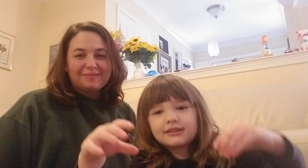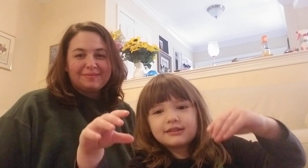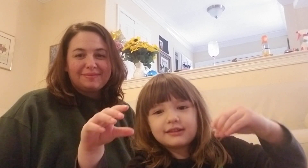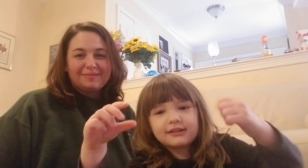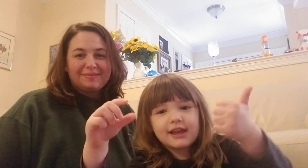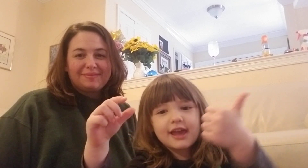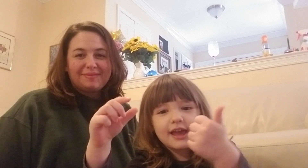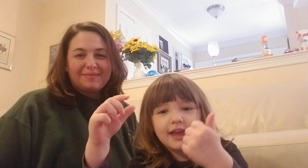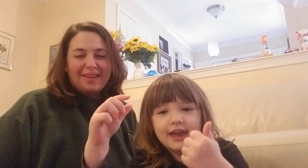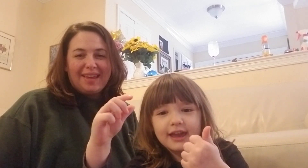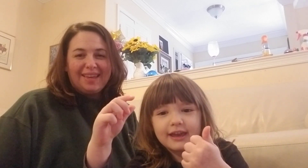the A,